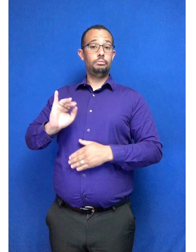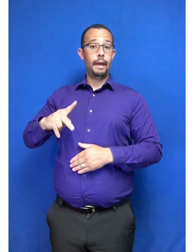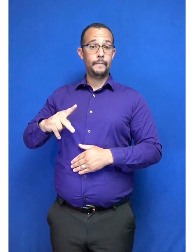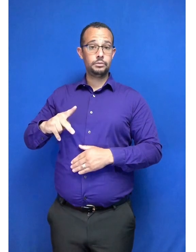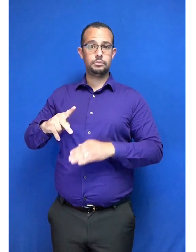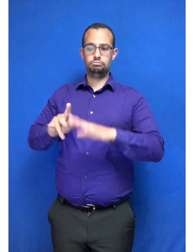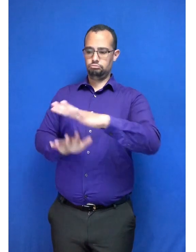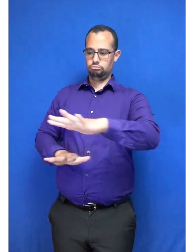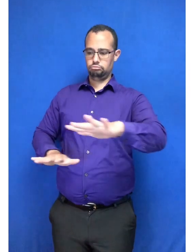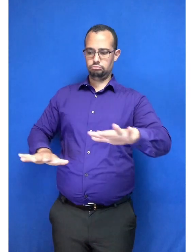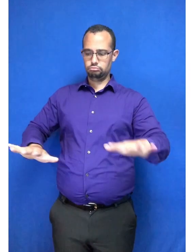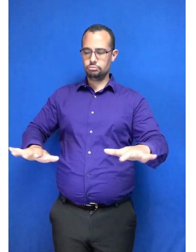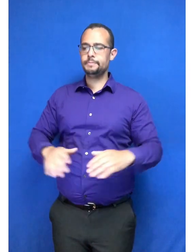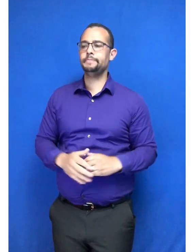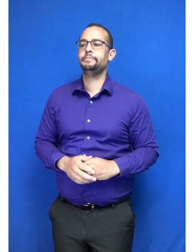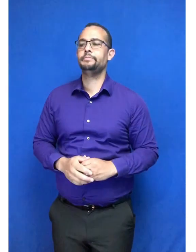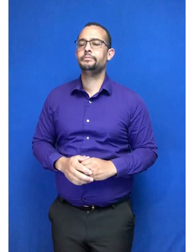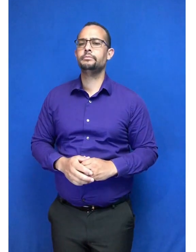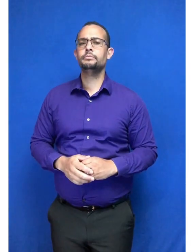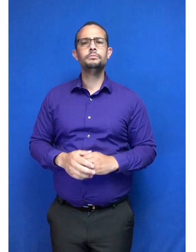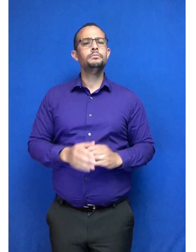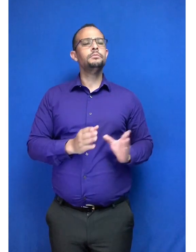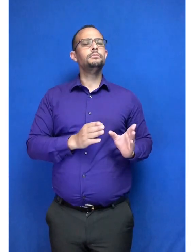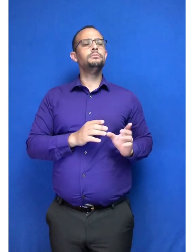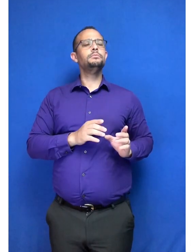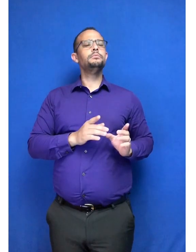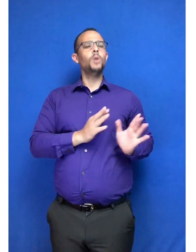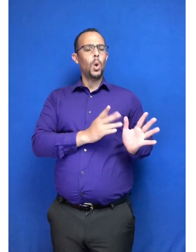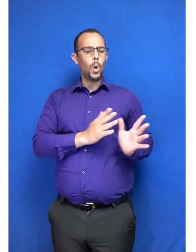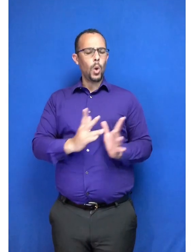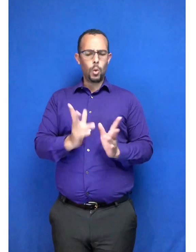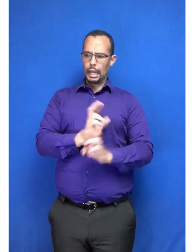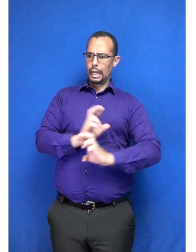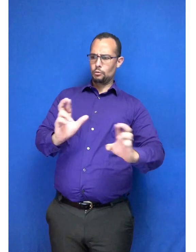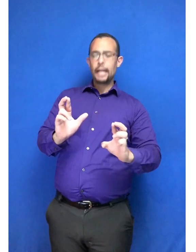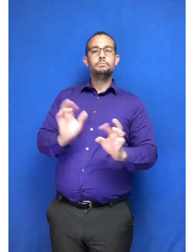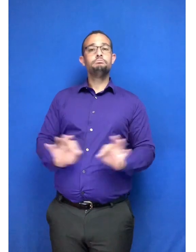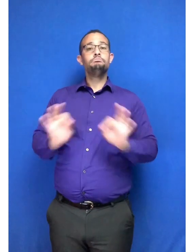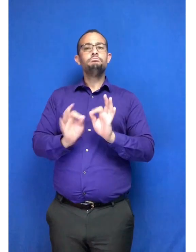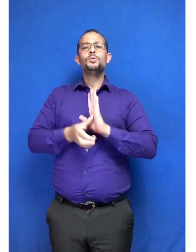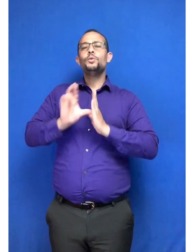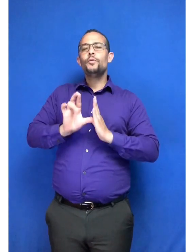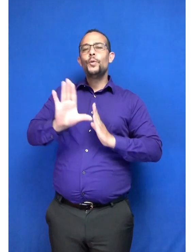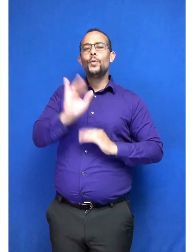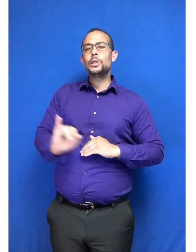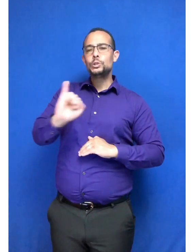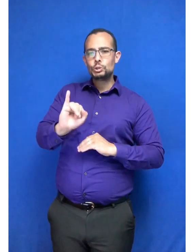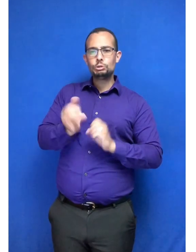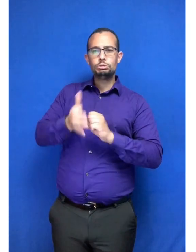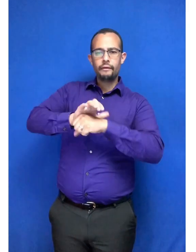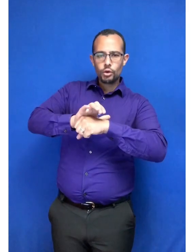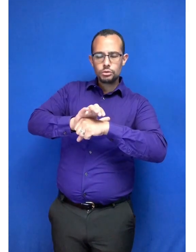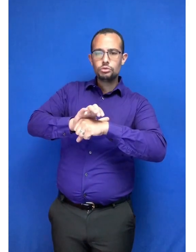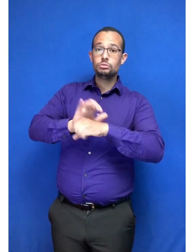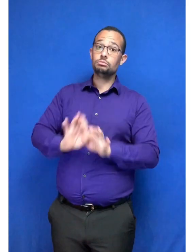While getting prepared, it's important to take the step to go over your insurance and make sure you have the appropriate insurance